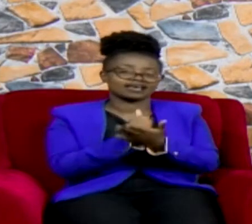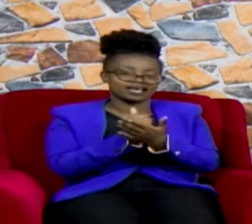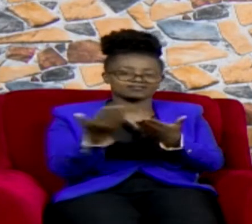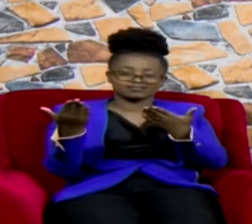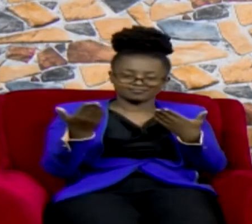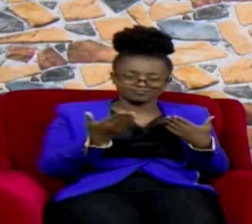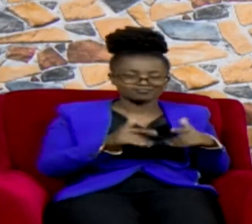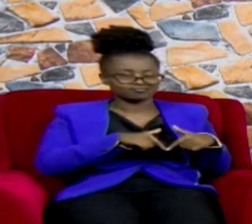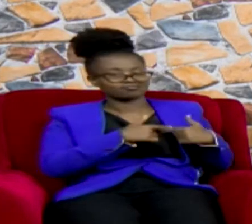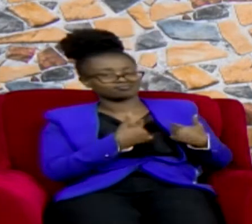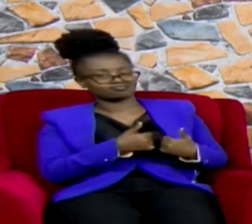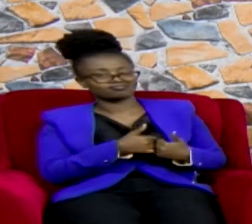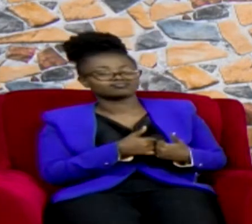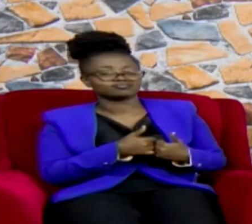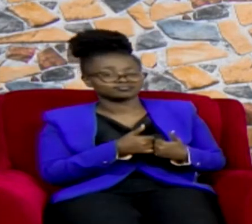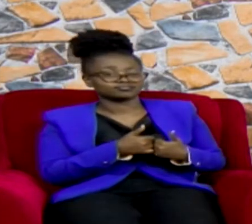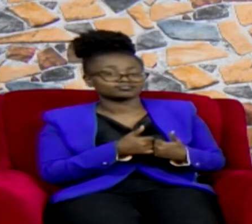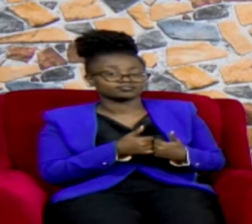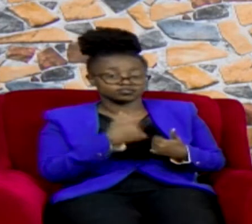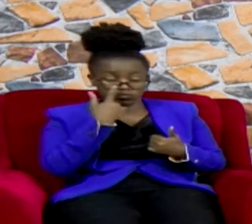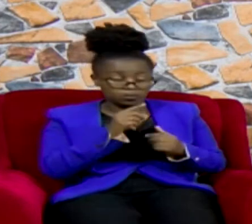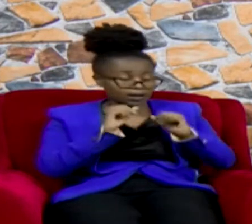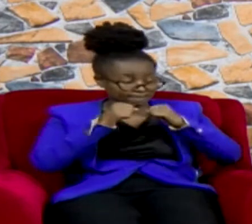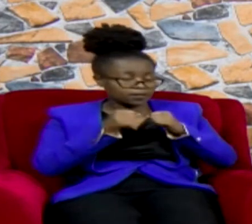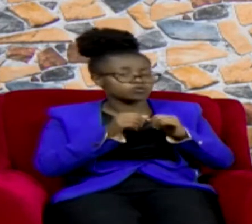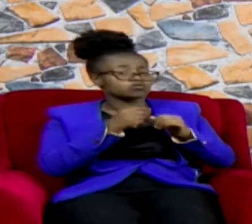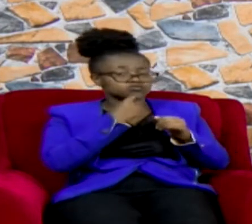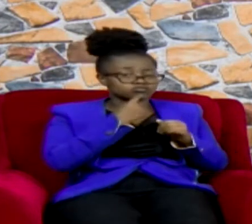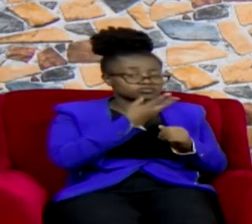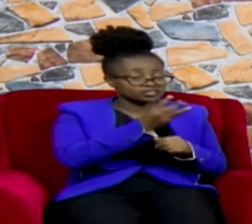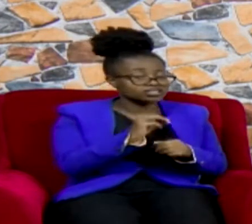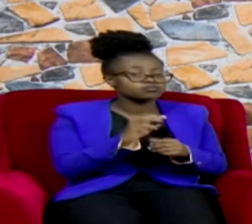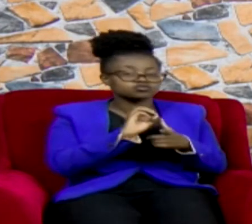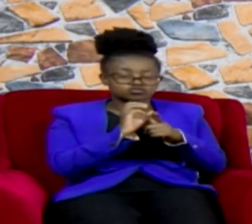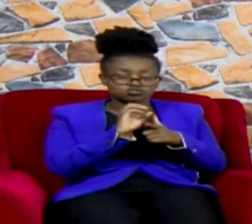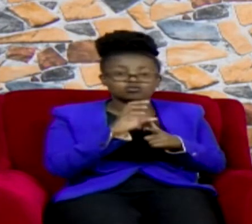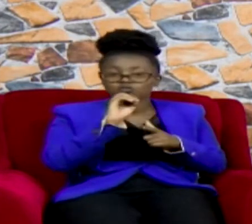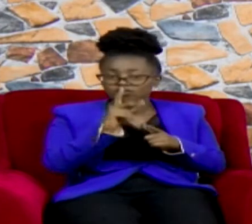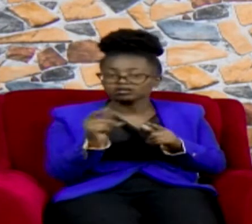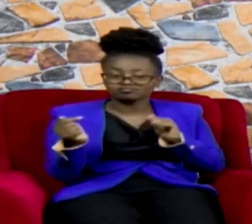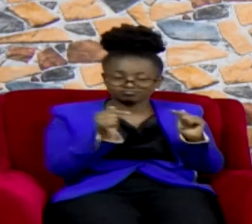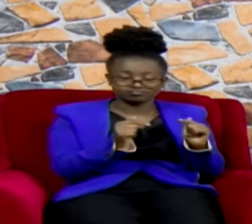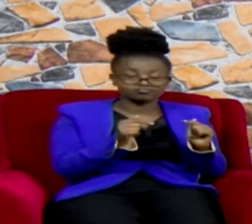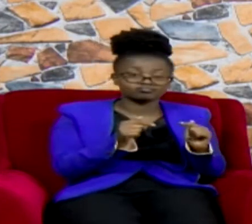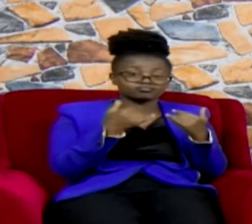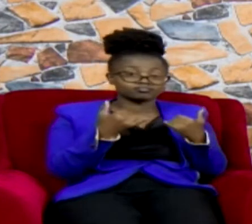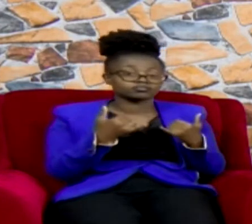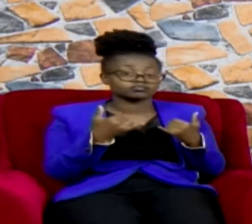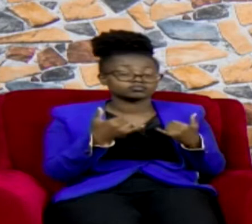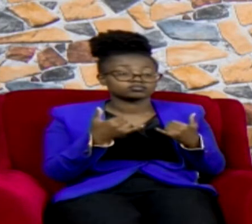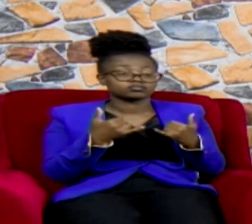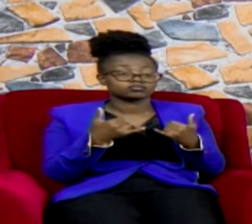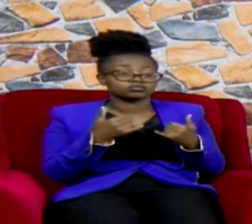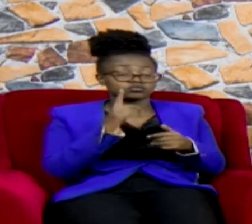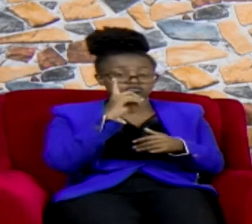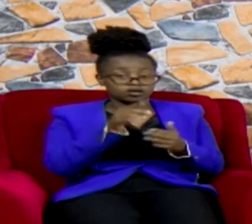welcoming ambience and that welcoming person who will be able to tell them, yeah, it's okay, come and join us. All right. Now, just